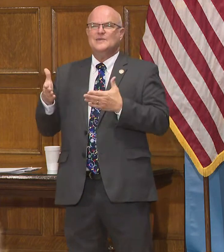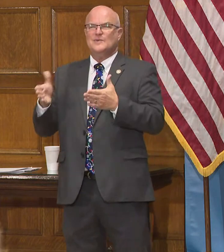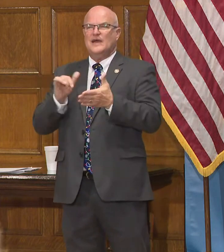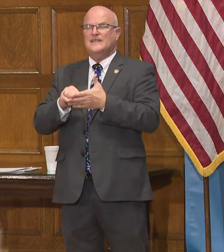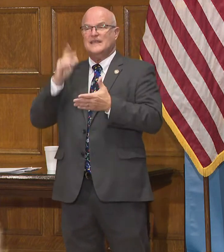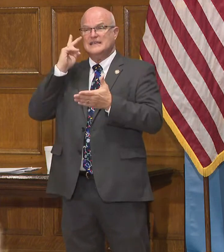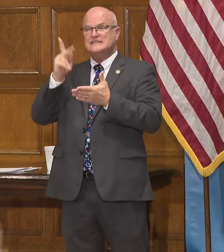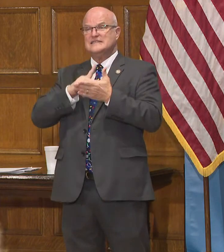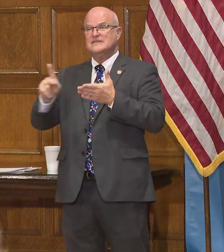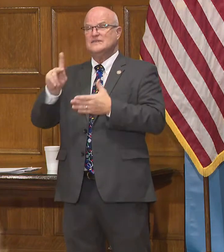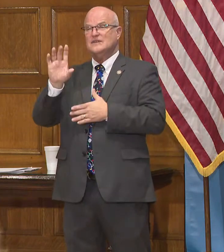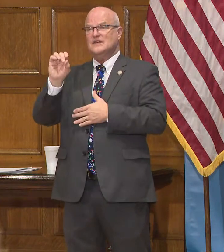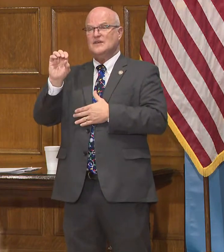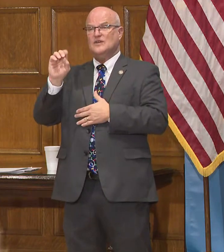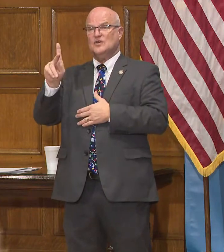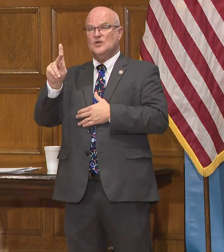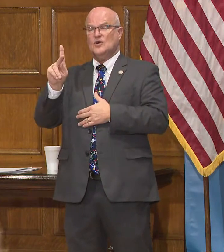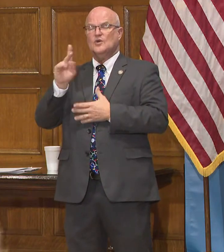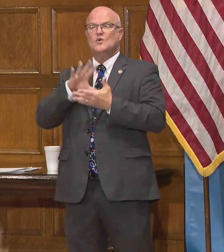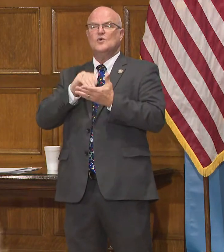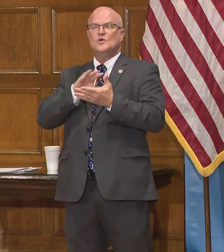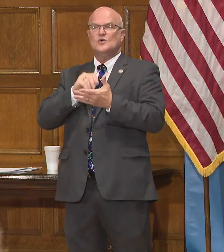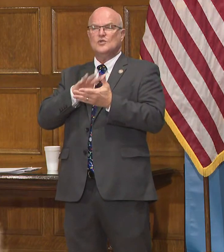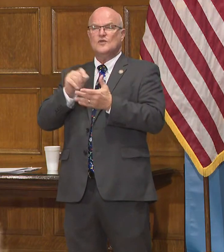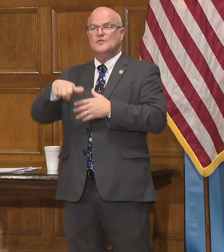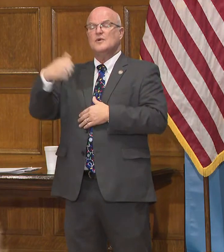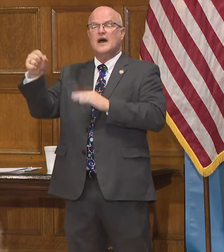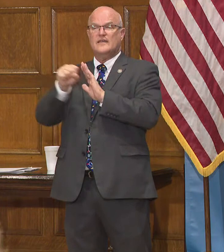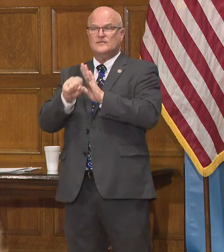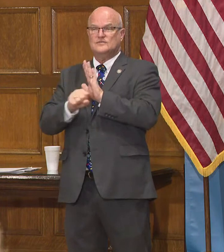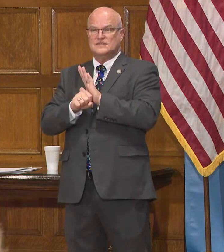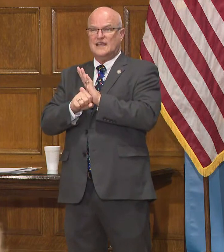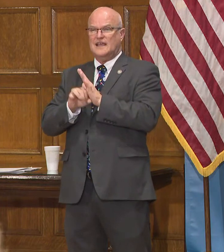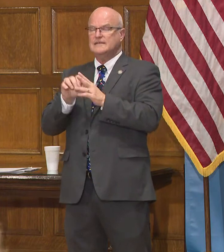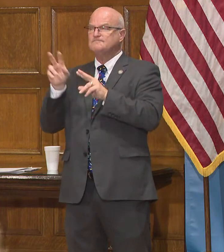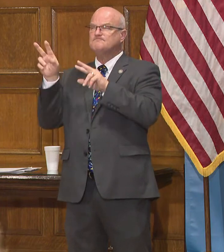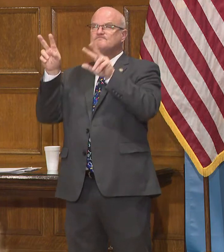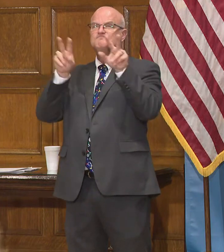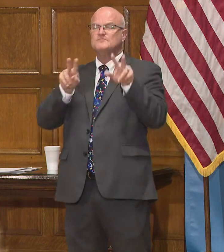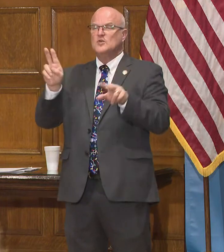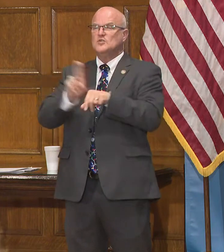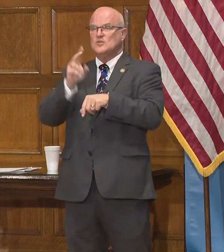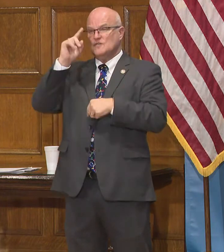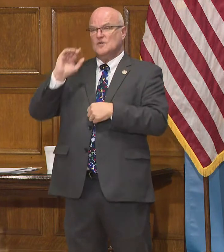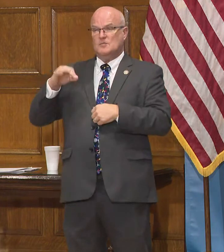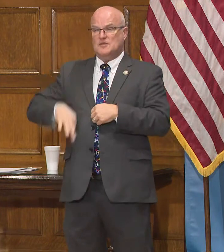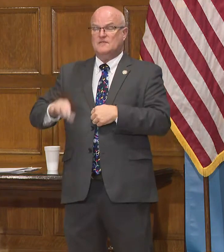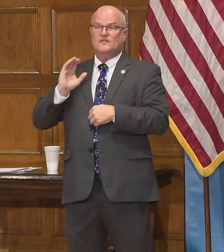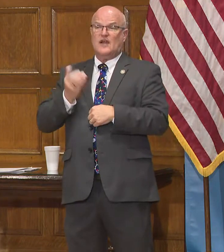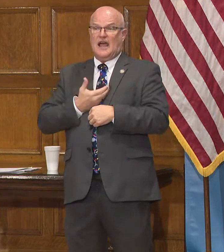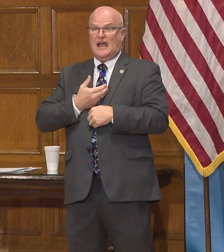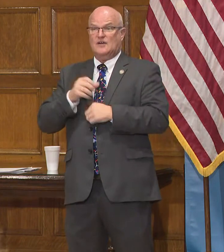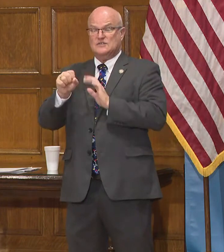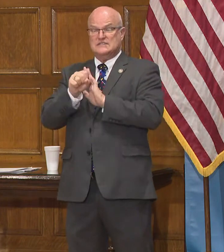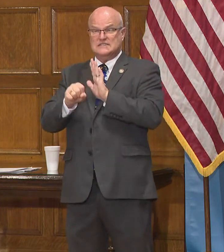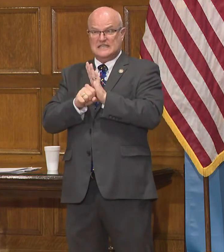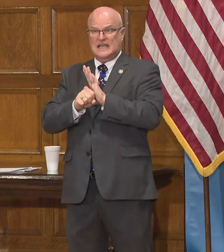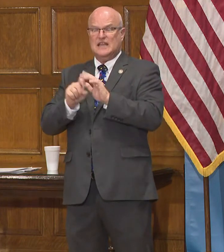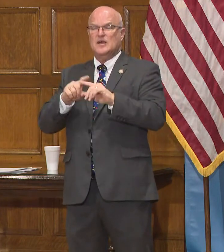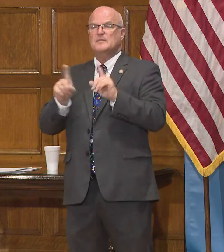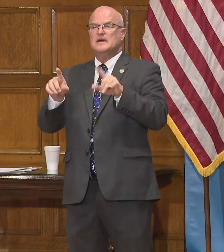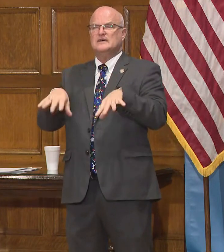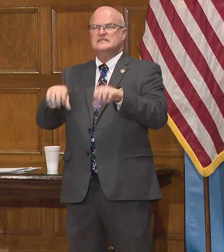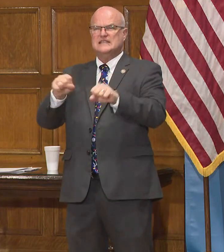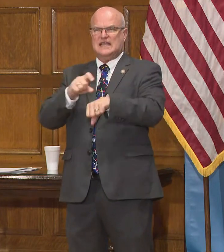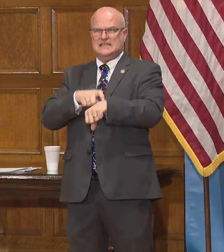that Secretary Cook will look at, learning from other states, that can be useful for the states to incentivize, but that's going to take a